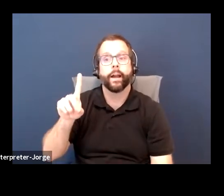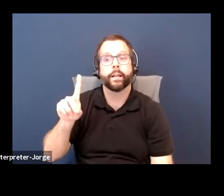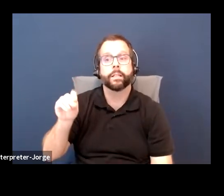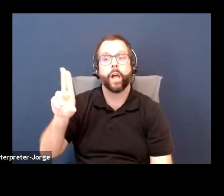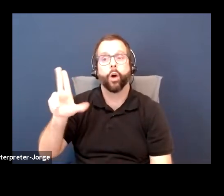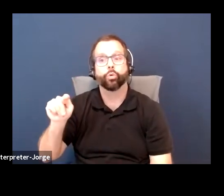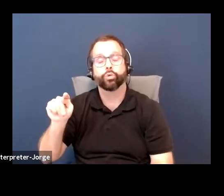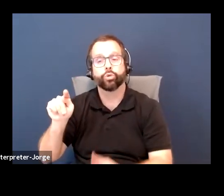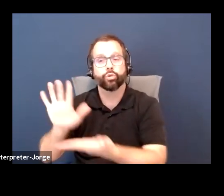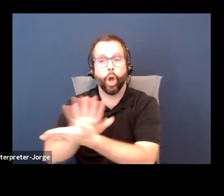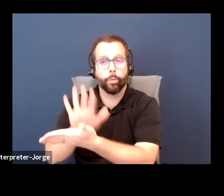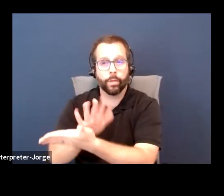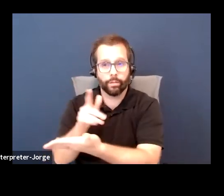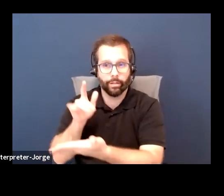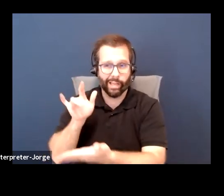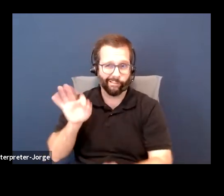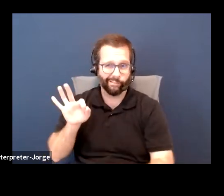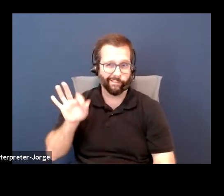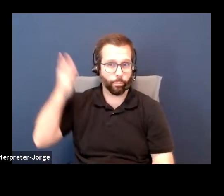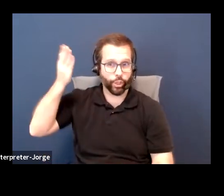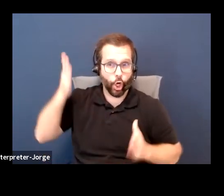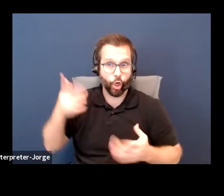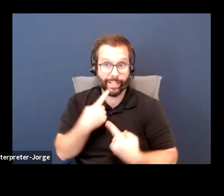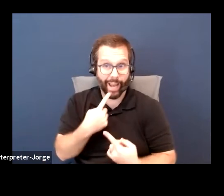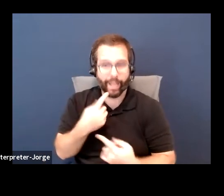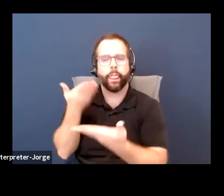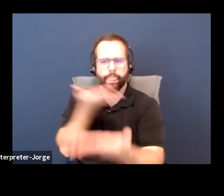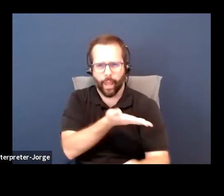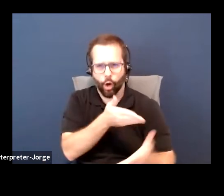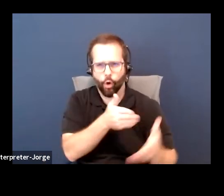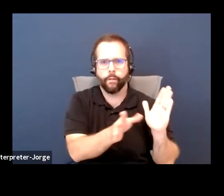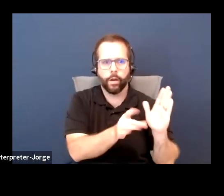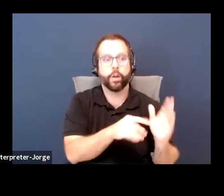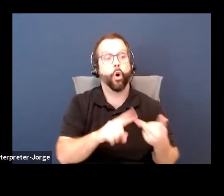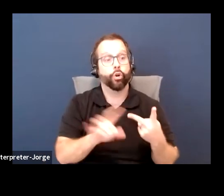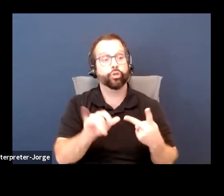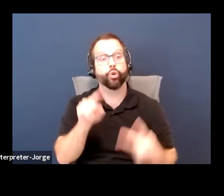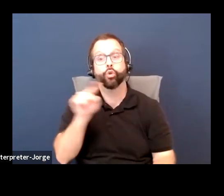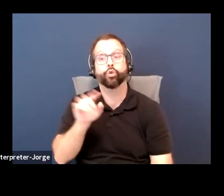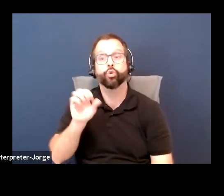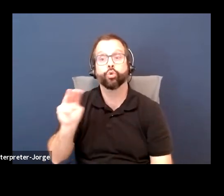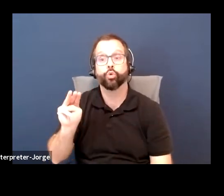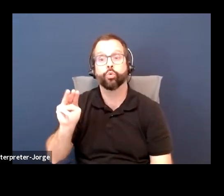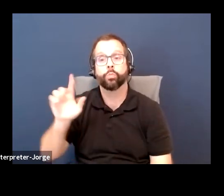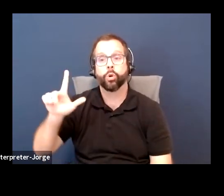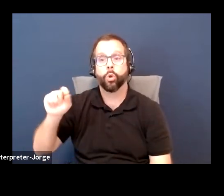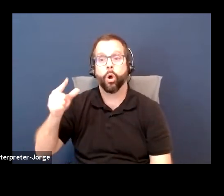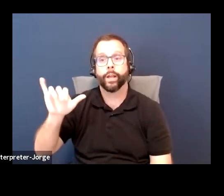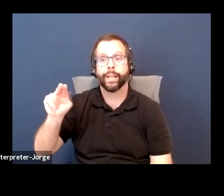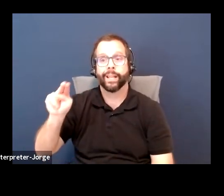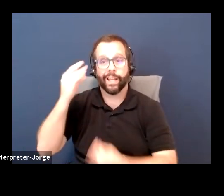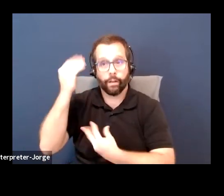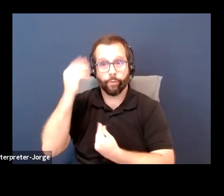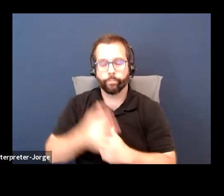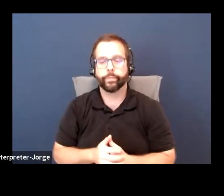You'll also notice that there's the Zoom login info, and once the event has actually occurred,